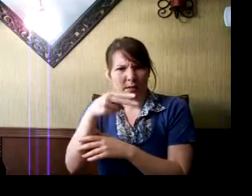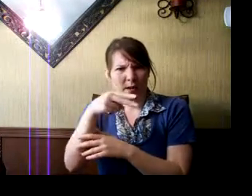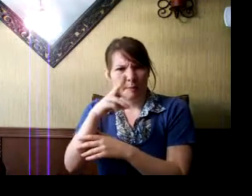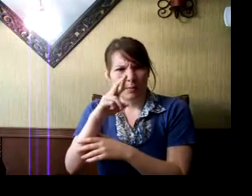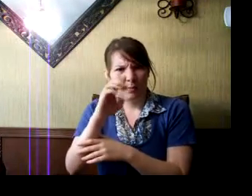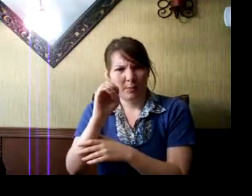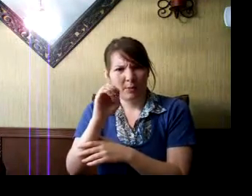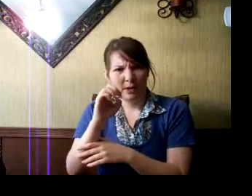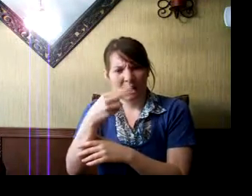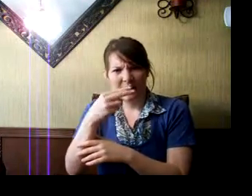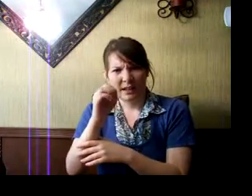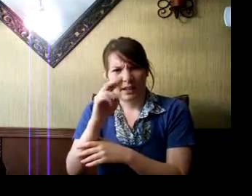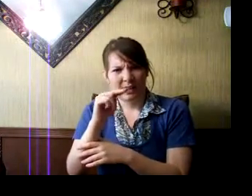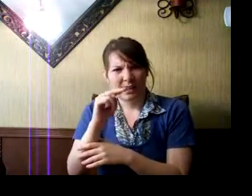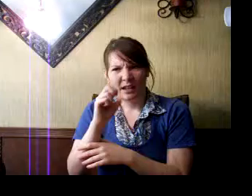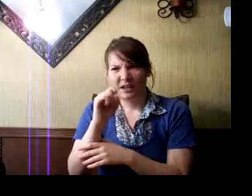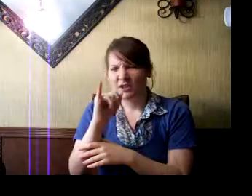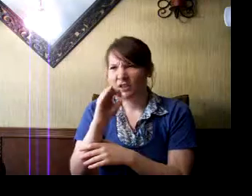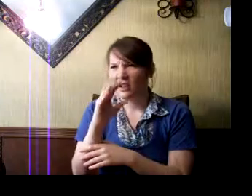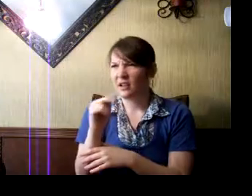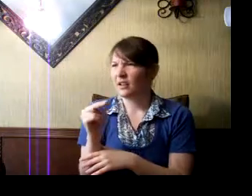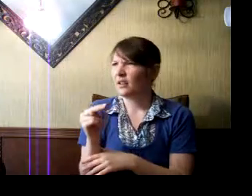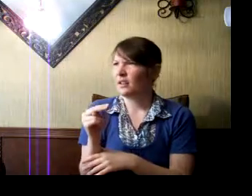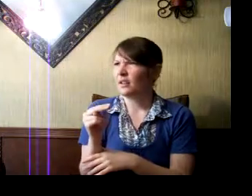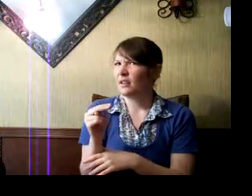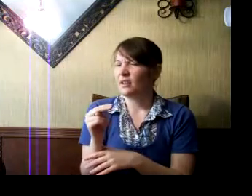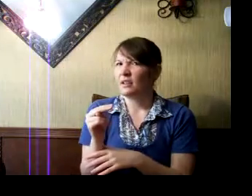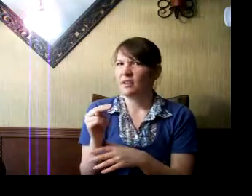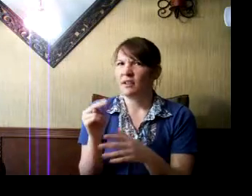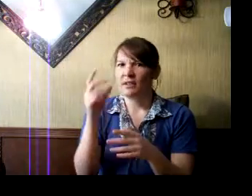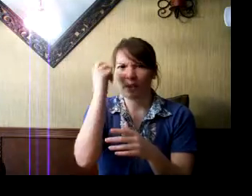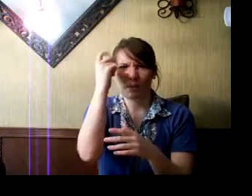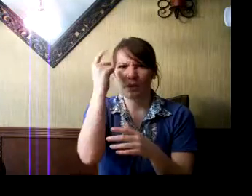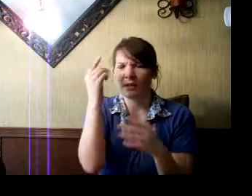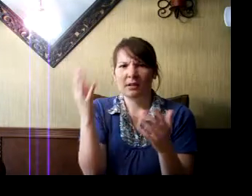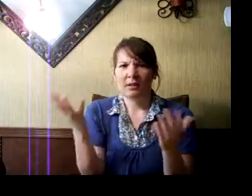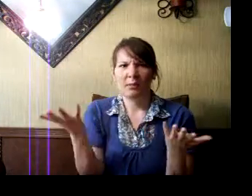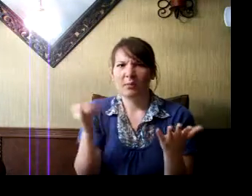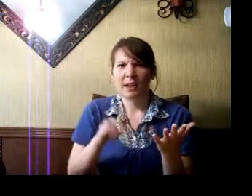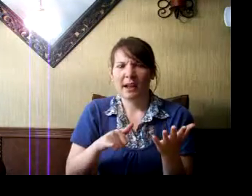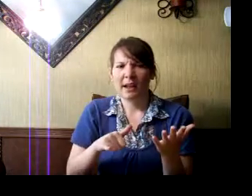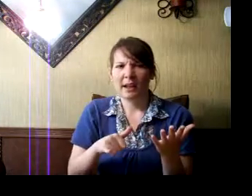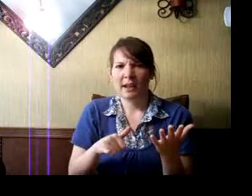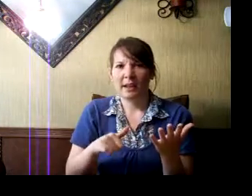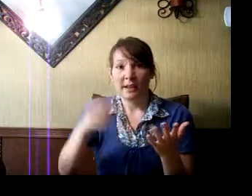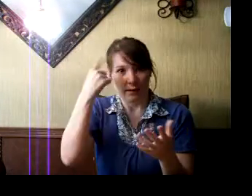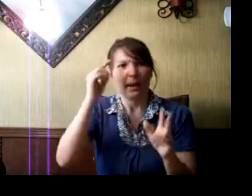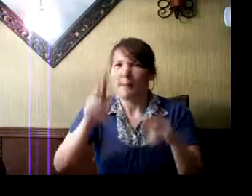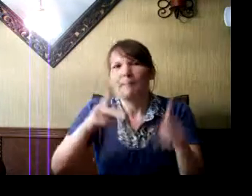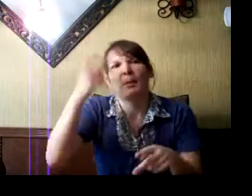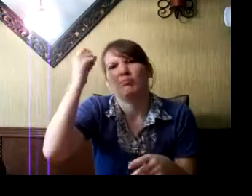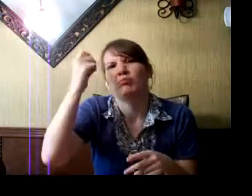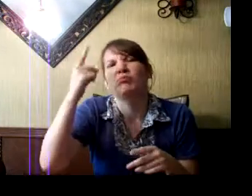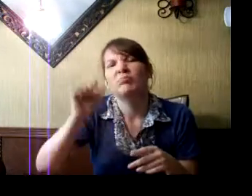of language, and we assume that folks know what it is that we're talking about, when indeed these are very, very abstract